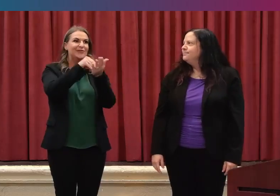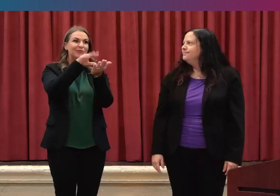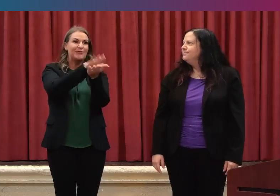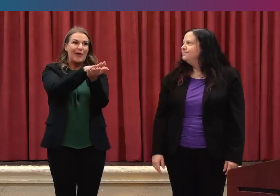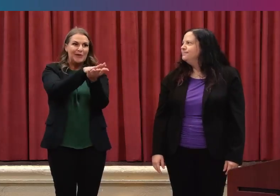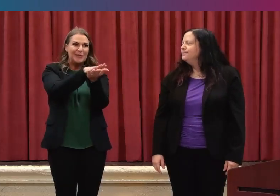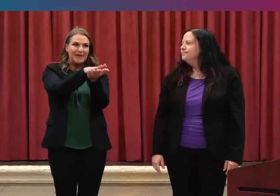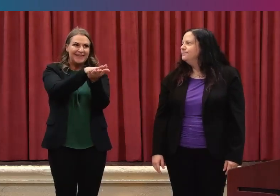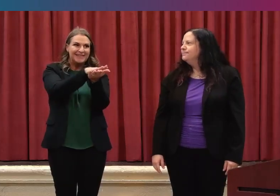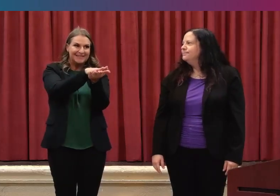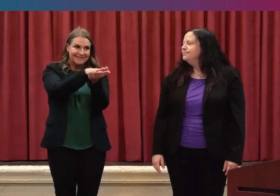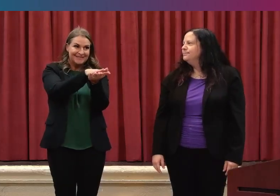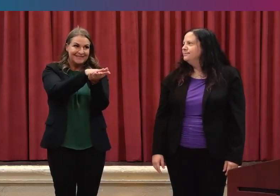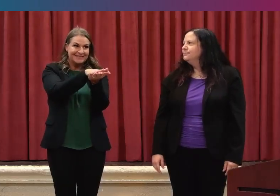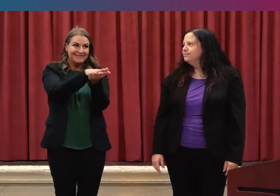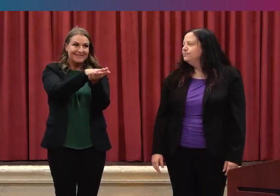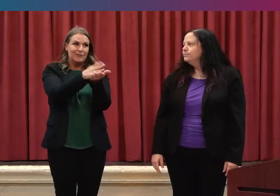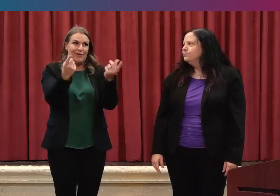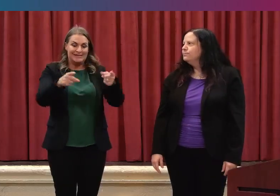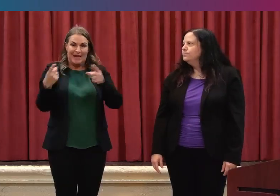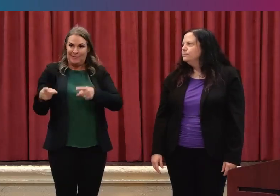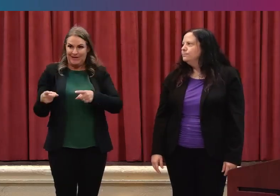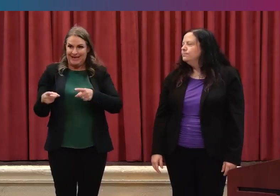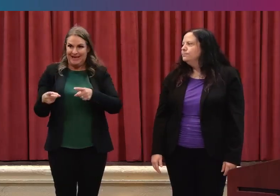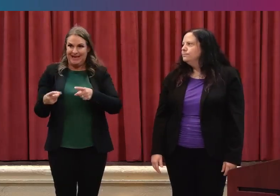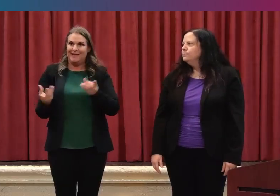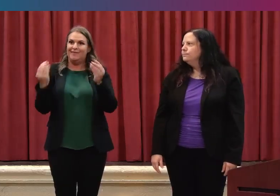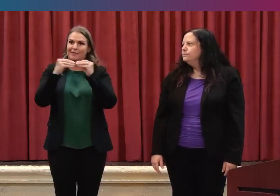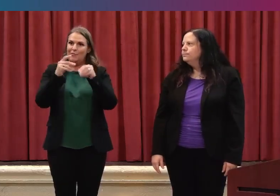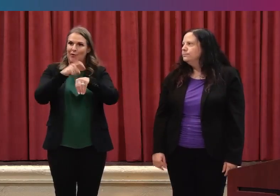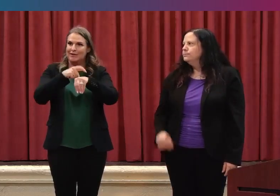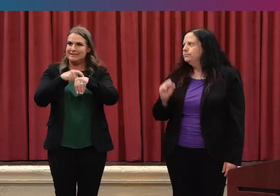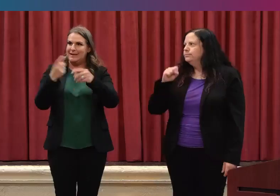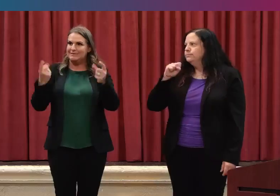Data is important. That's why the paper trail is so key.